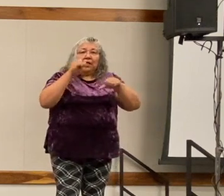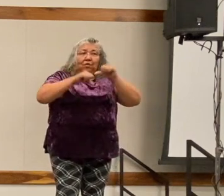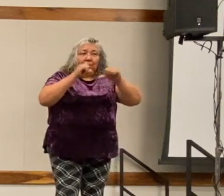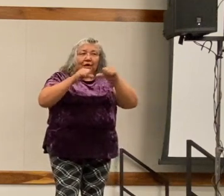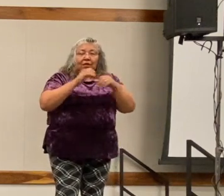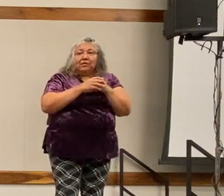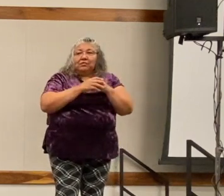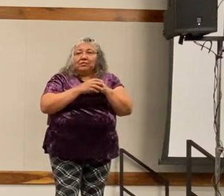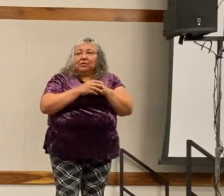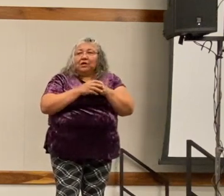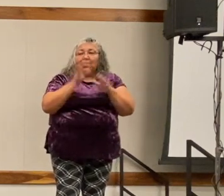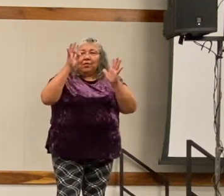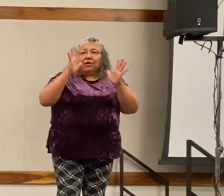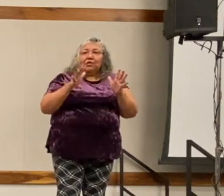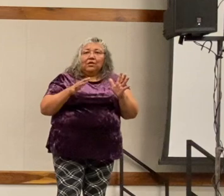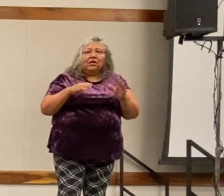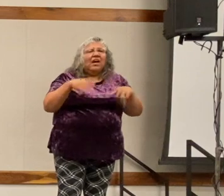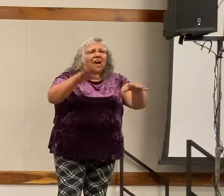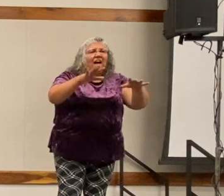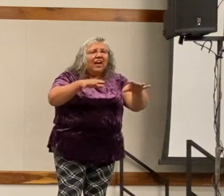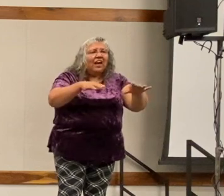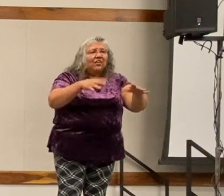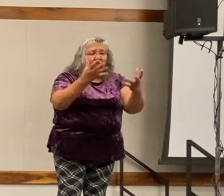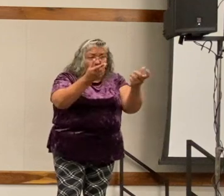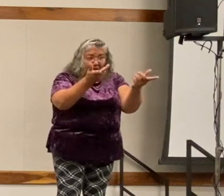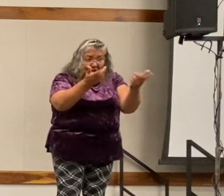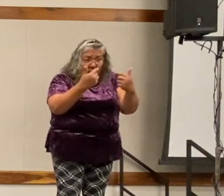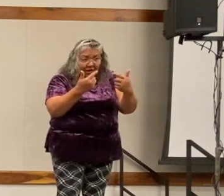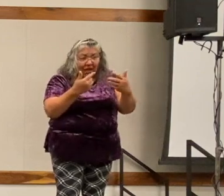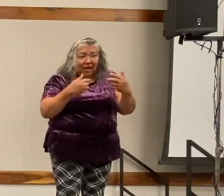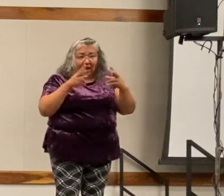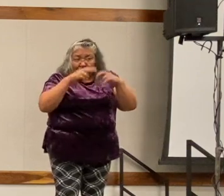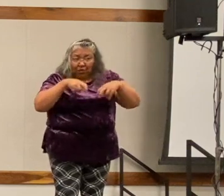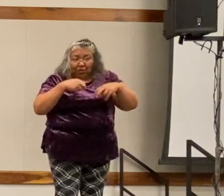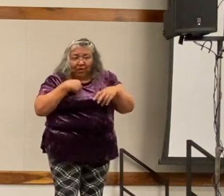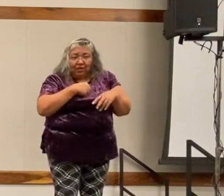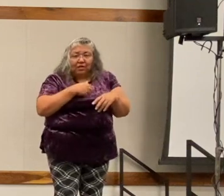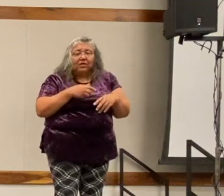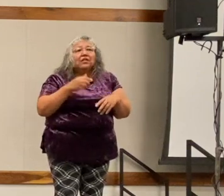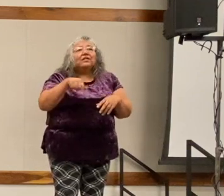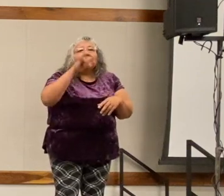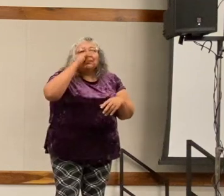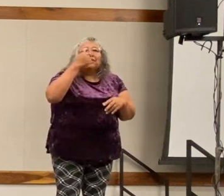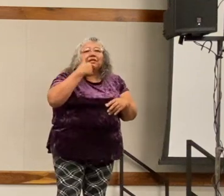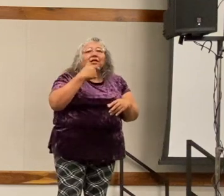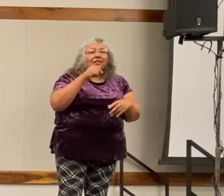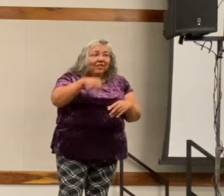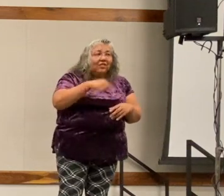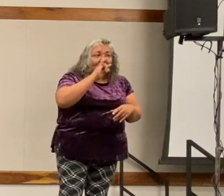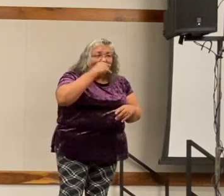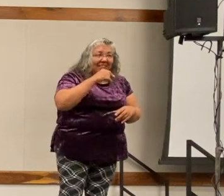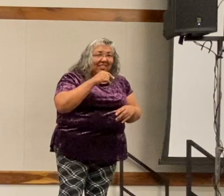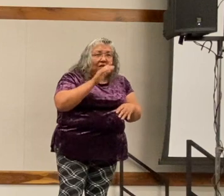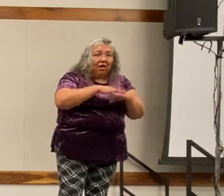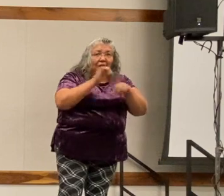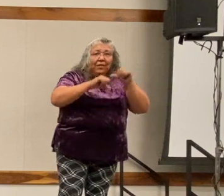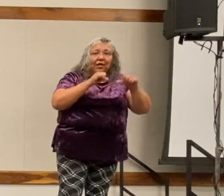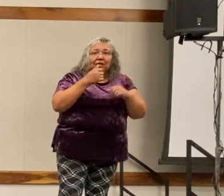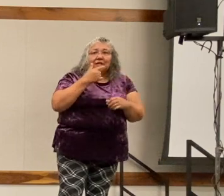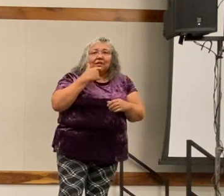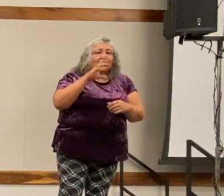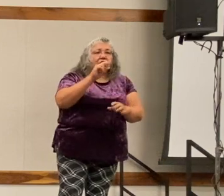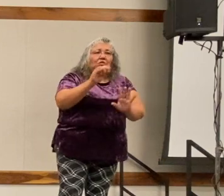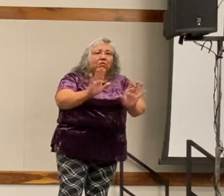in. And the pastor's like, hey, do you guys want to come in and check us out? And you know what these kids said? These are kids on bikes. They